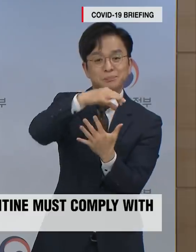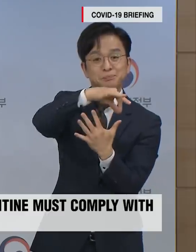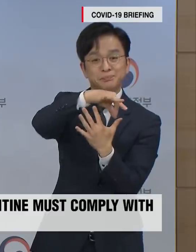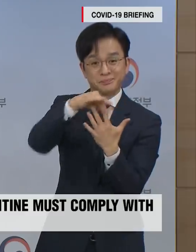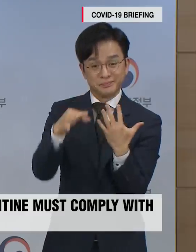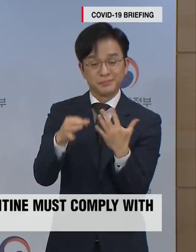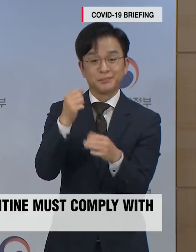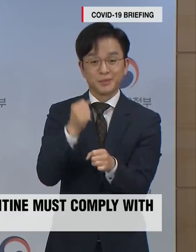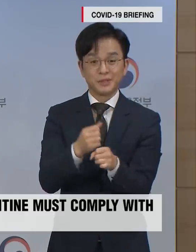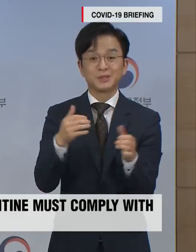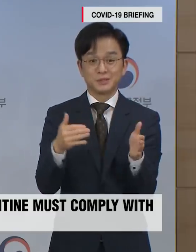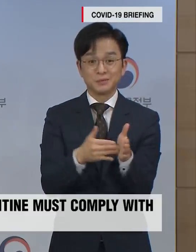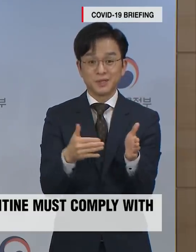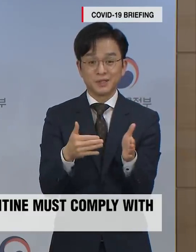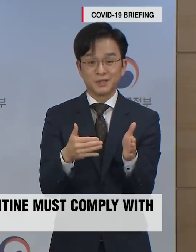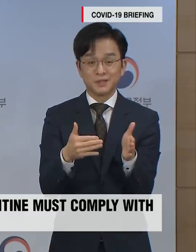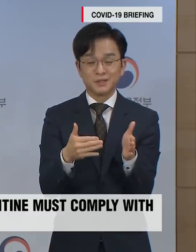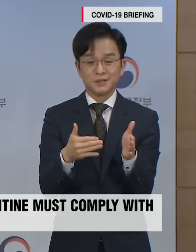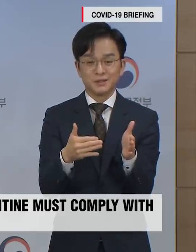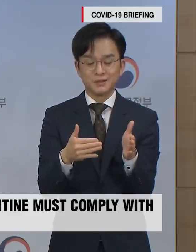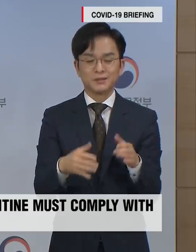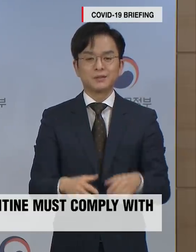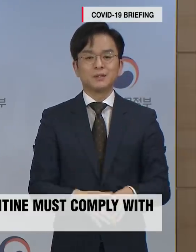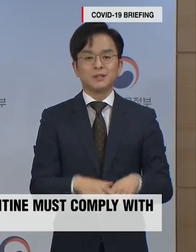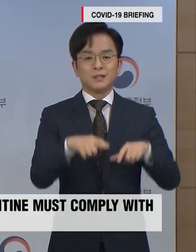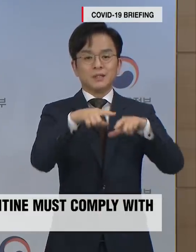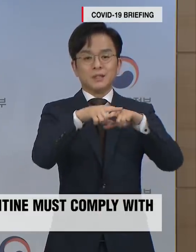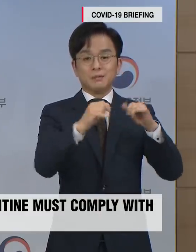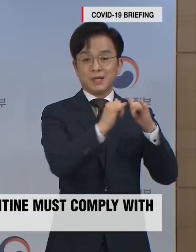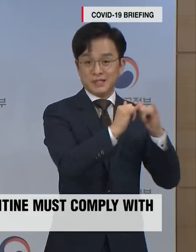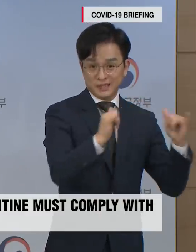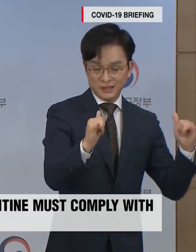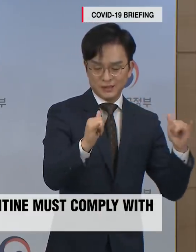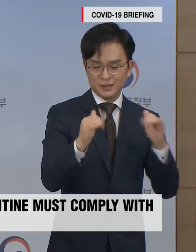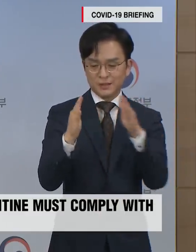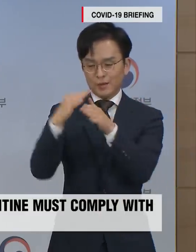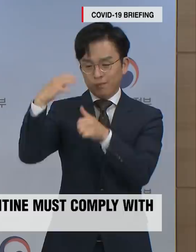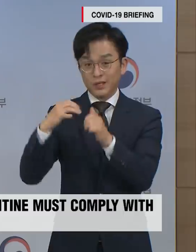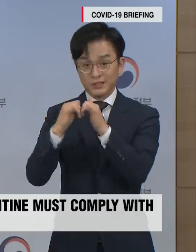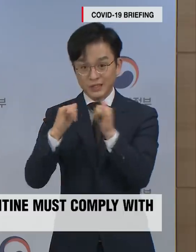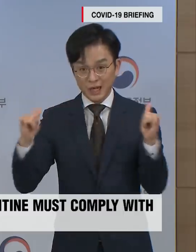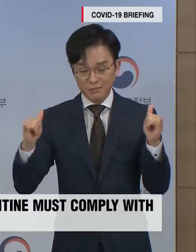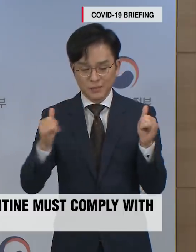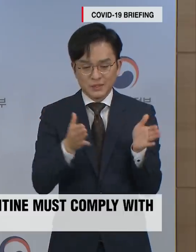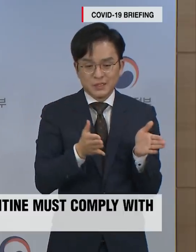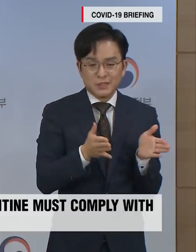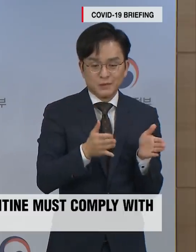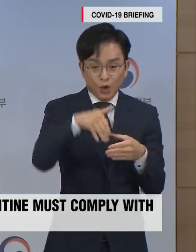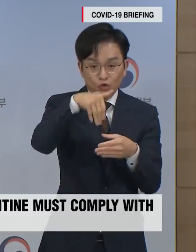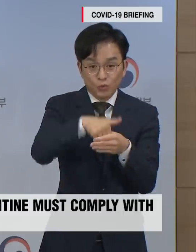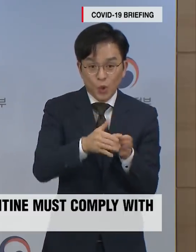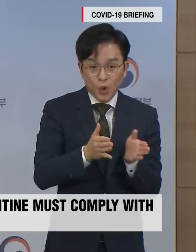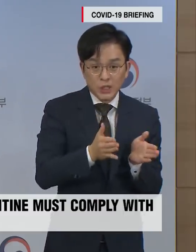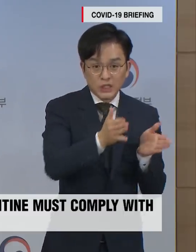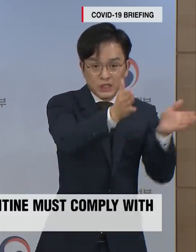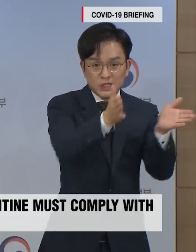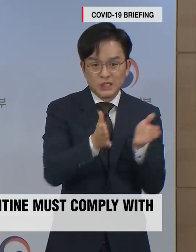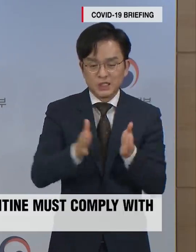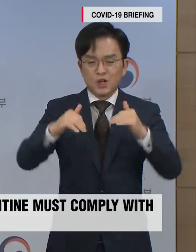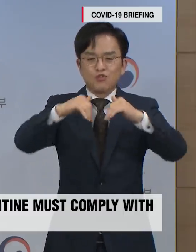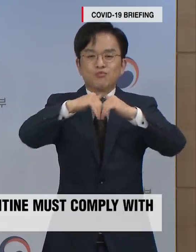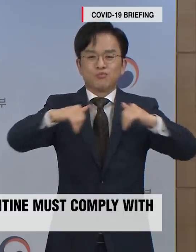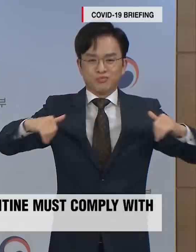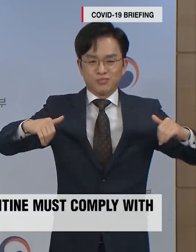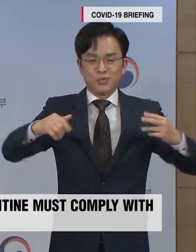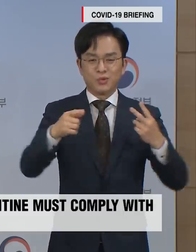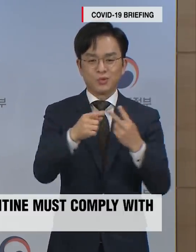measures to do so. So this preventive measure is to minimize and separate the path